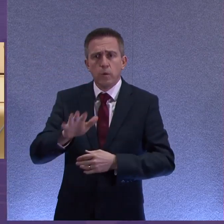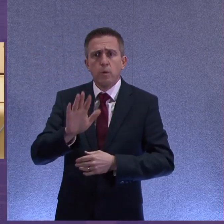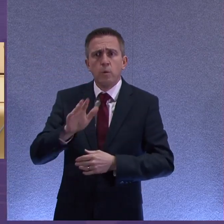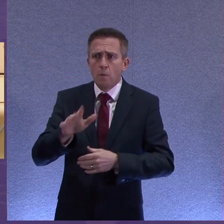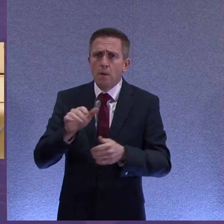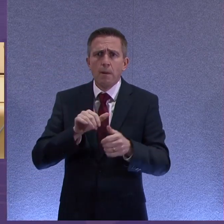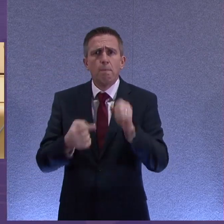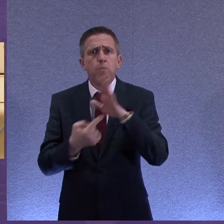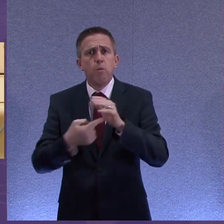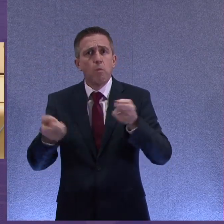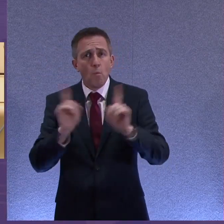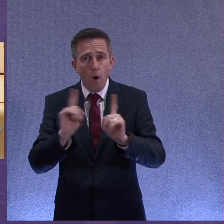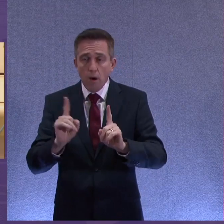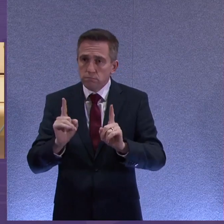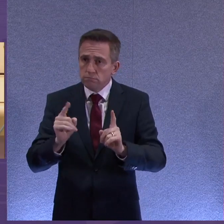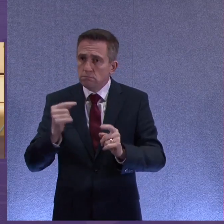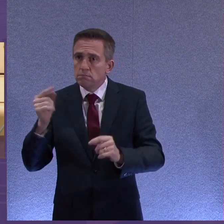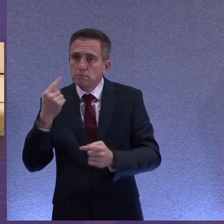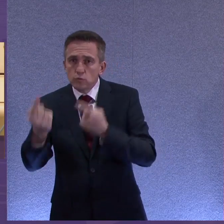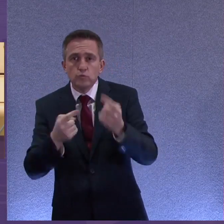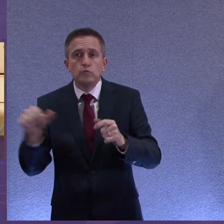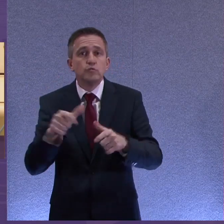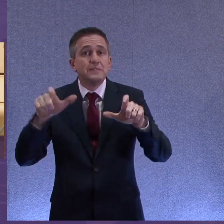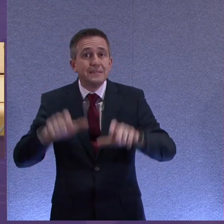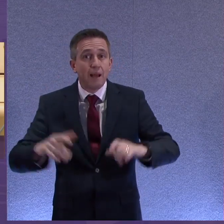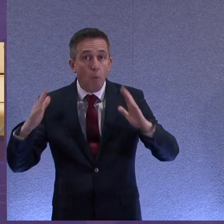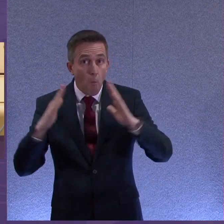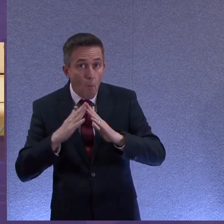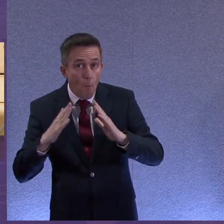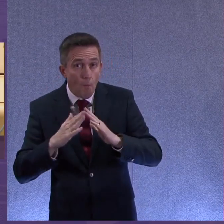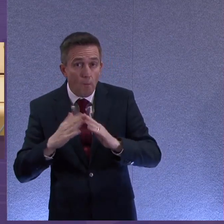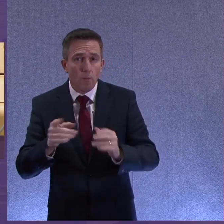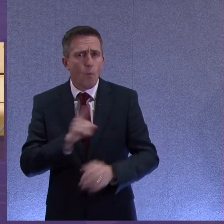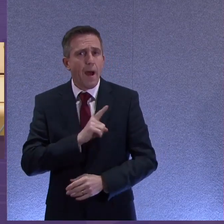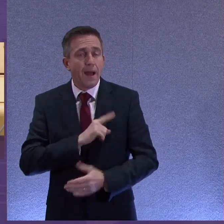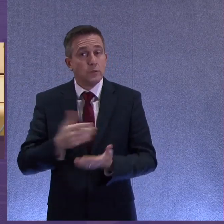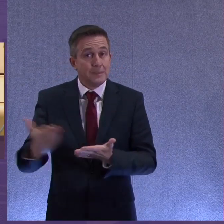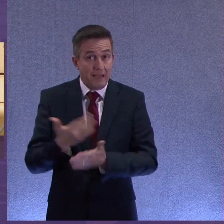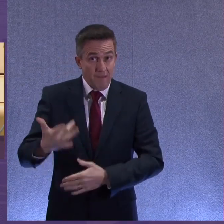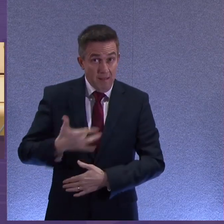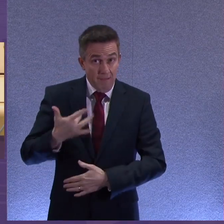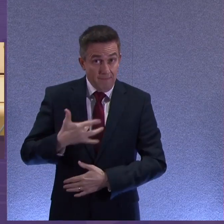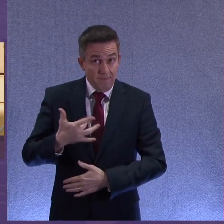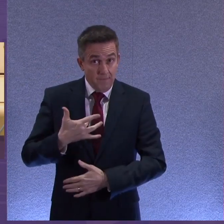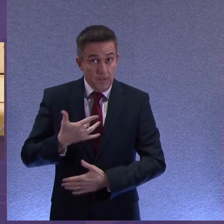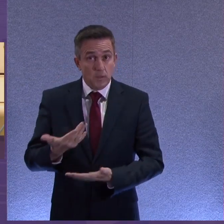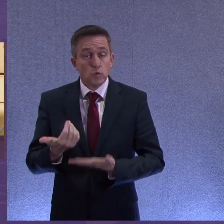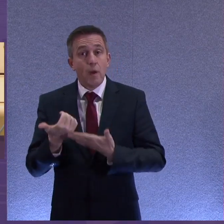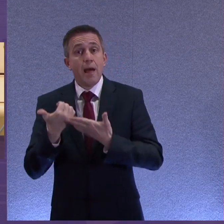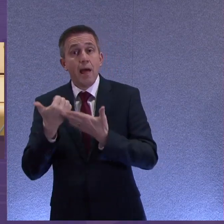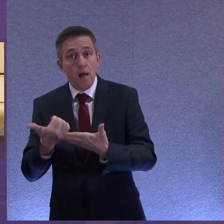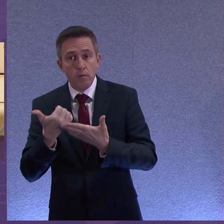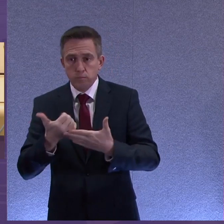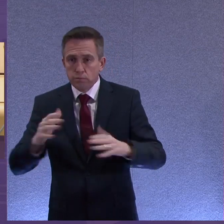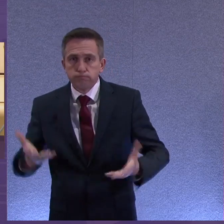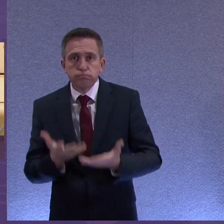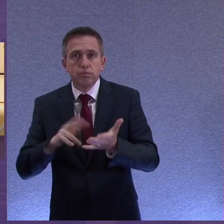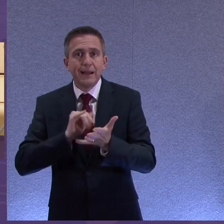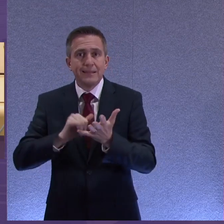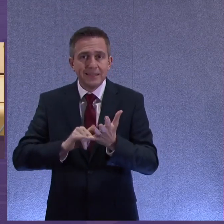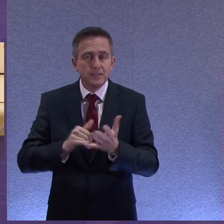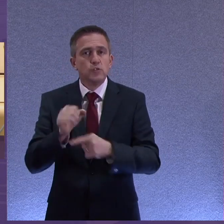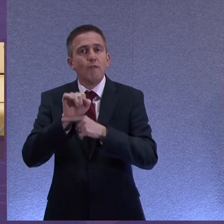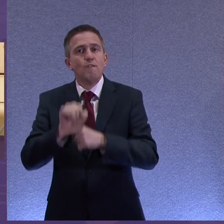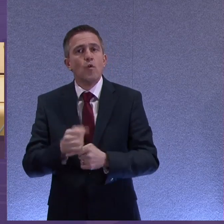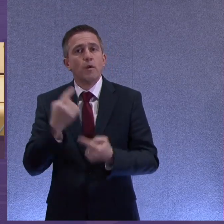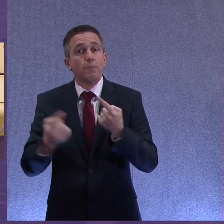at home to save lives. To save lives, to protect our health and social care services, to avoid unnecessary deaths.